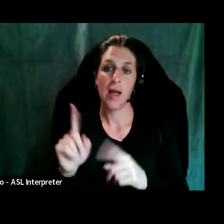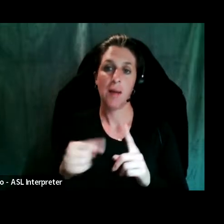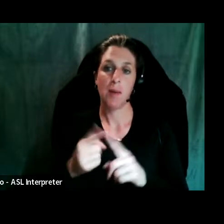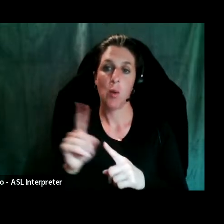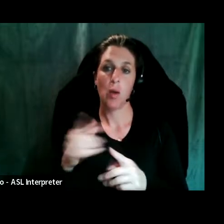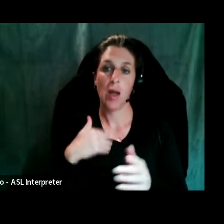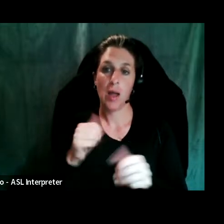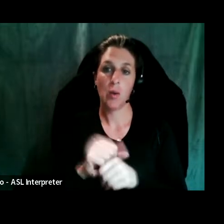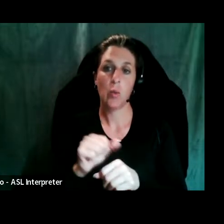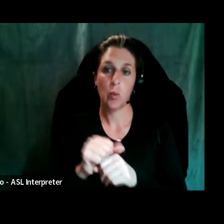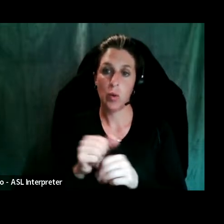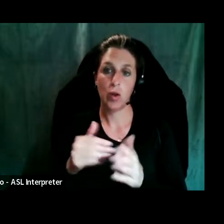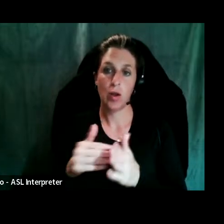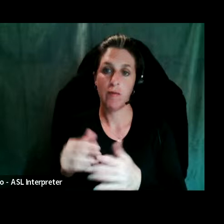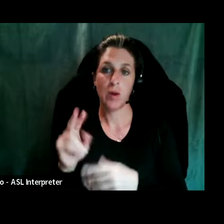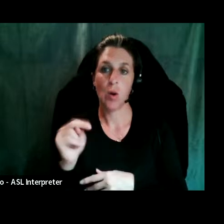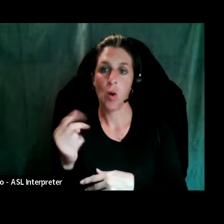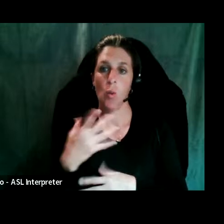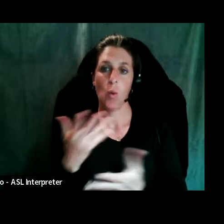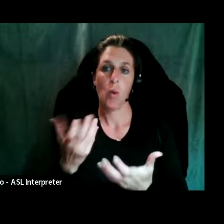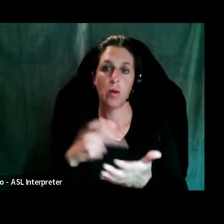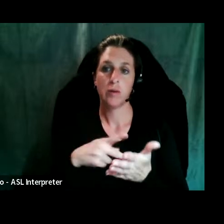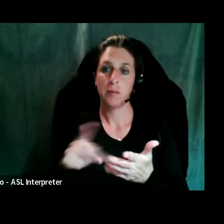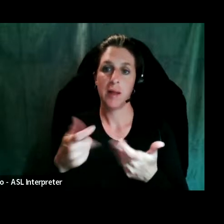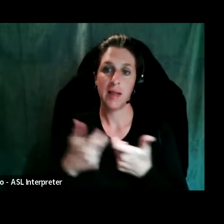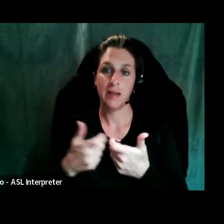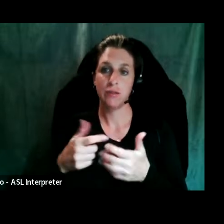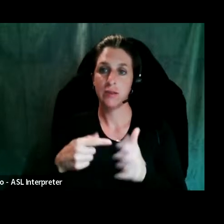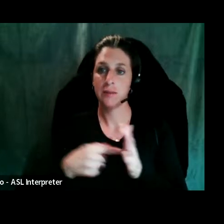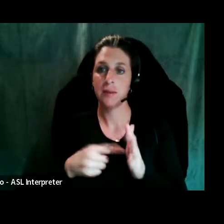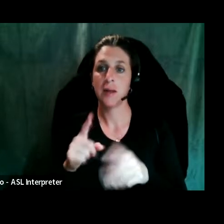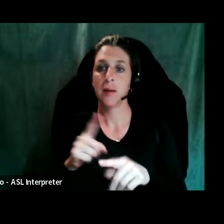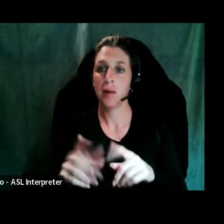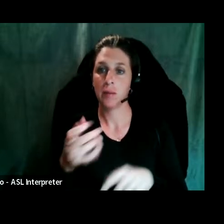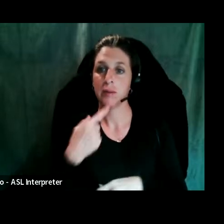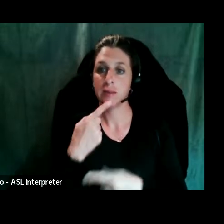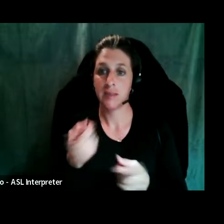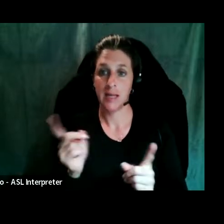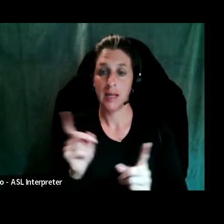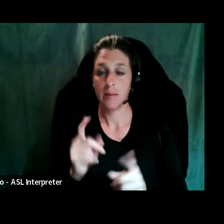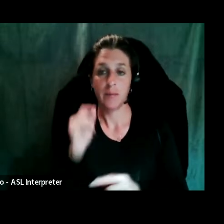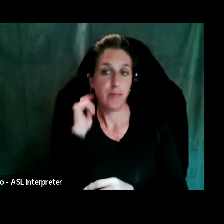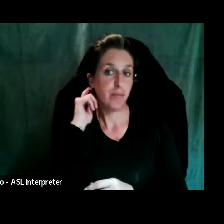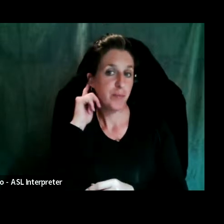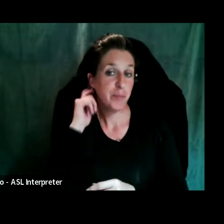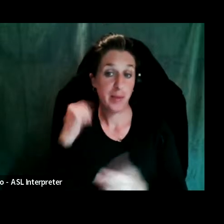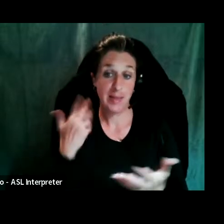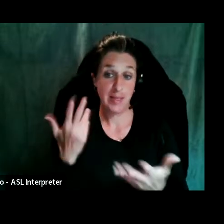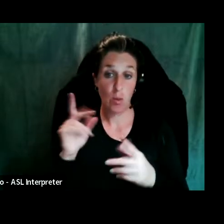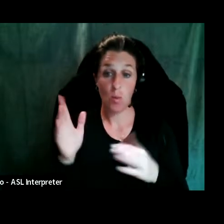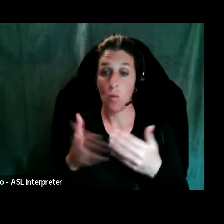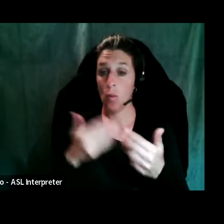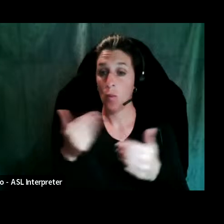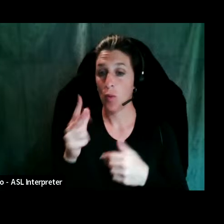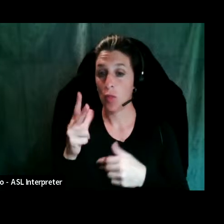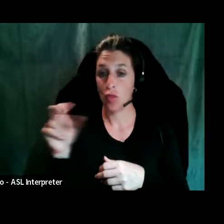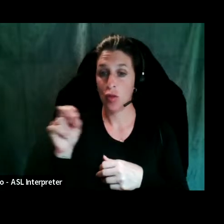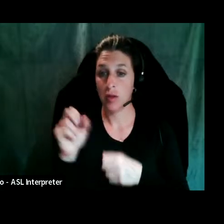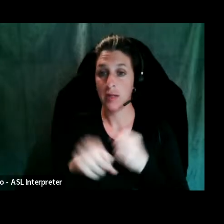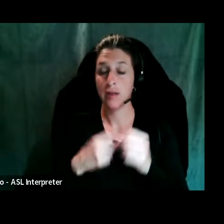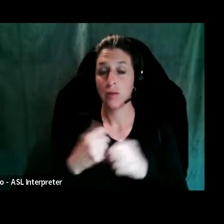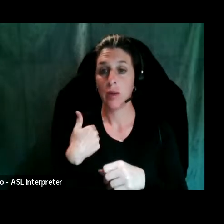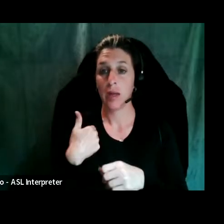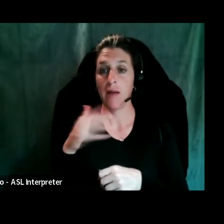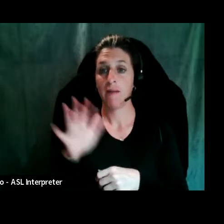often because no one likes to pay their electricity bill. But I will tell you, I've been there almost 30 years. We have about 10